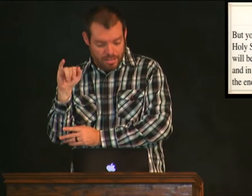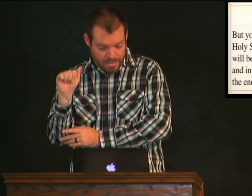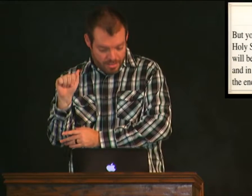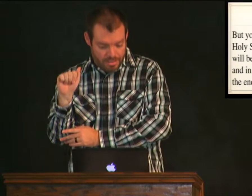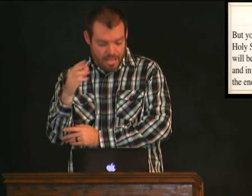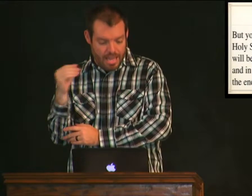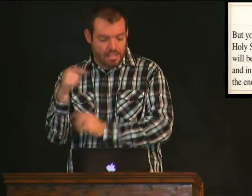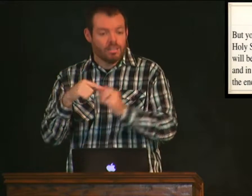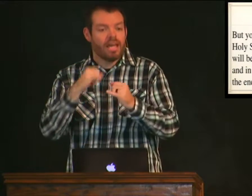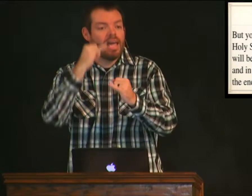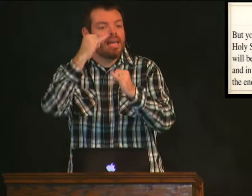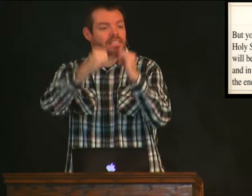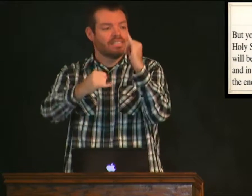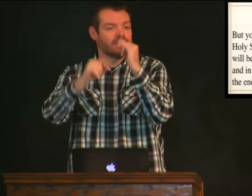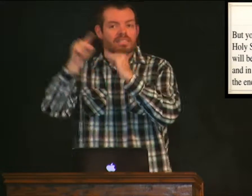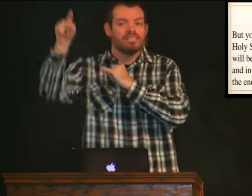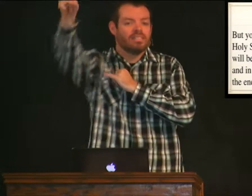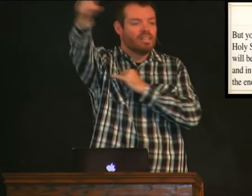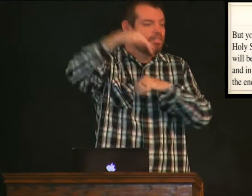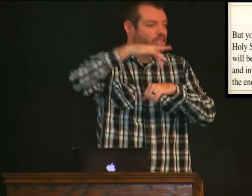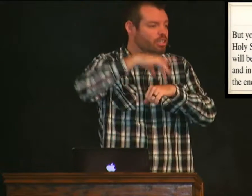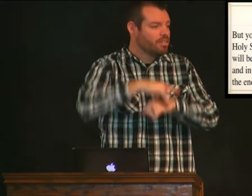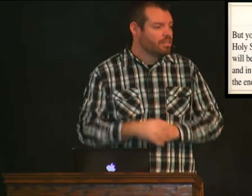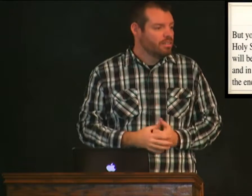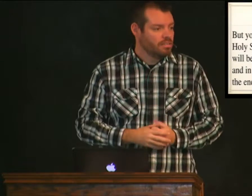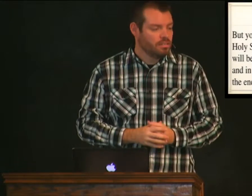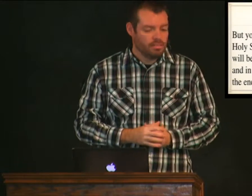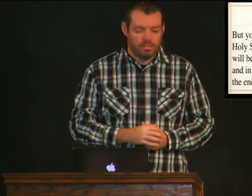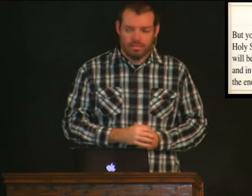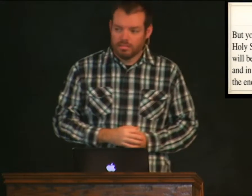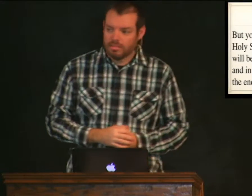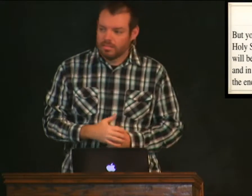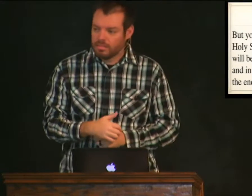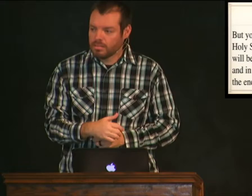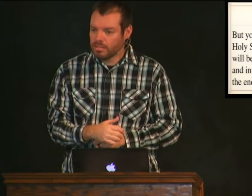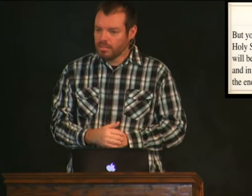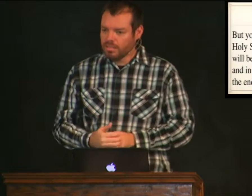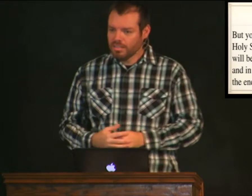Samaria, and to the ends of the earth.